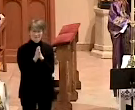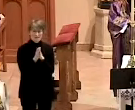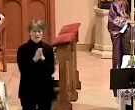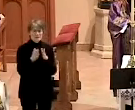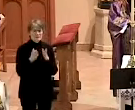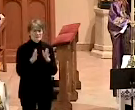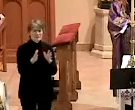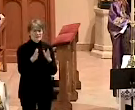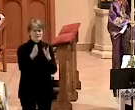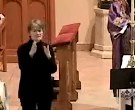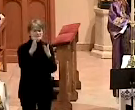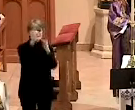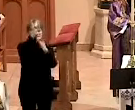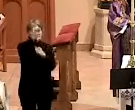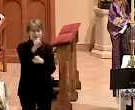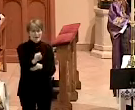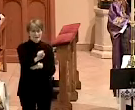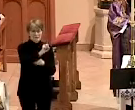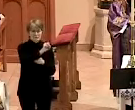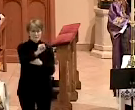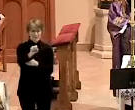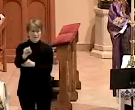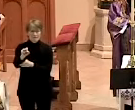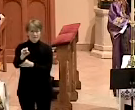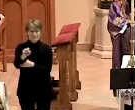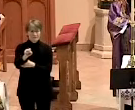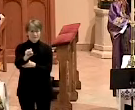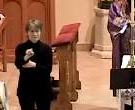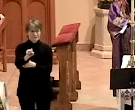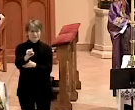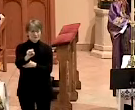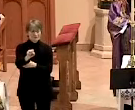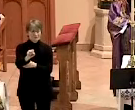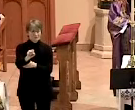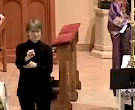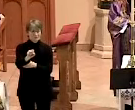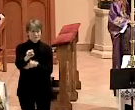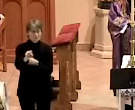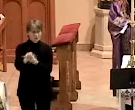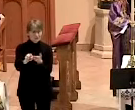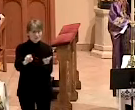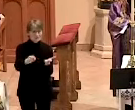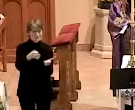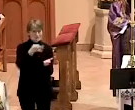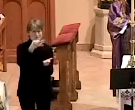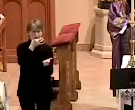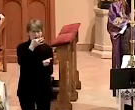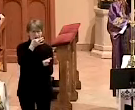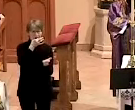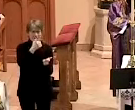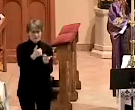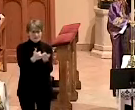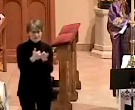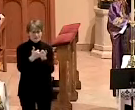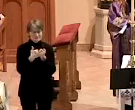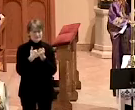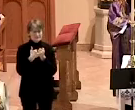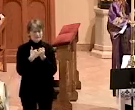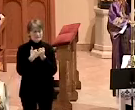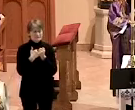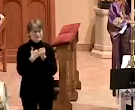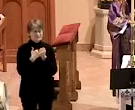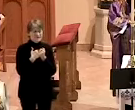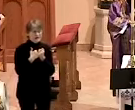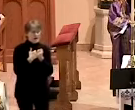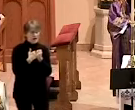May the sacrament we have received sustain us, O Lord, that our Lenten fast may be pleasing to you and be